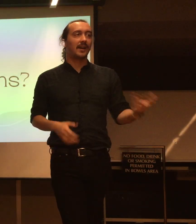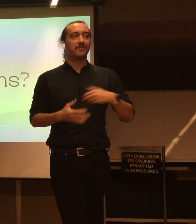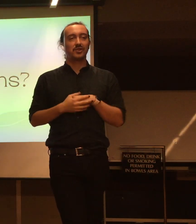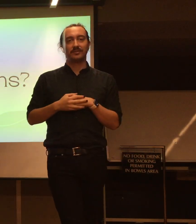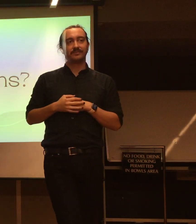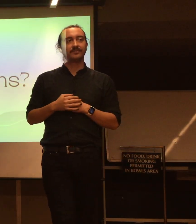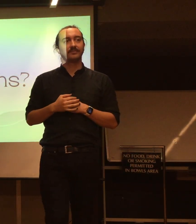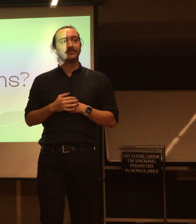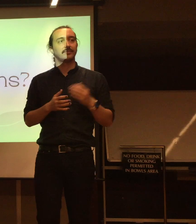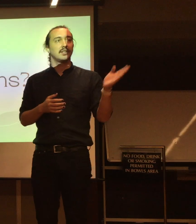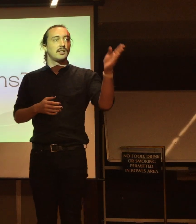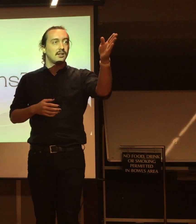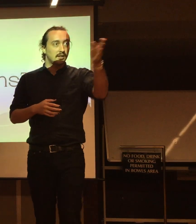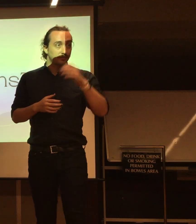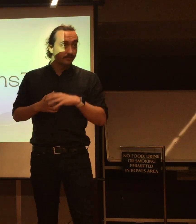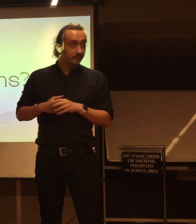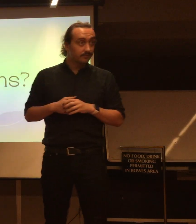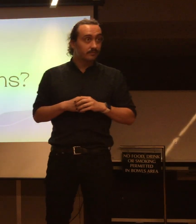Yeah, sure.